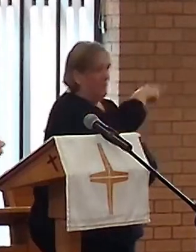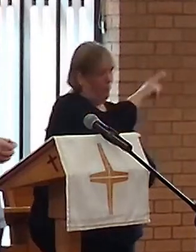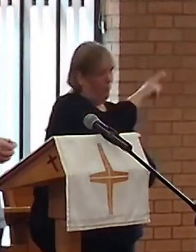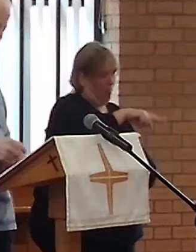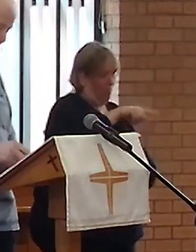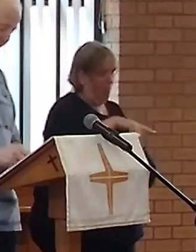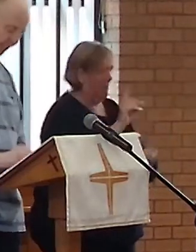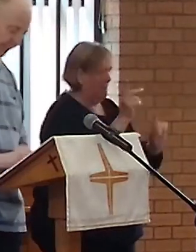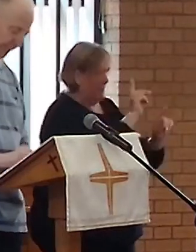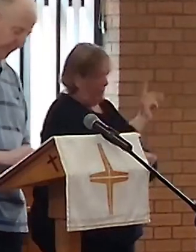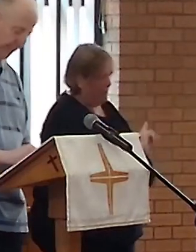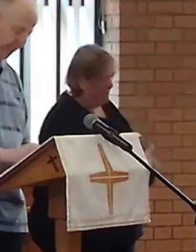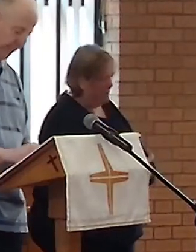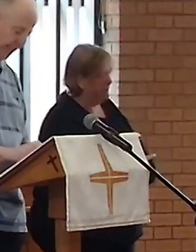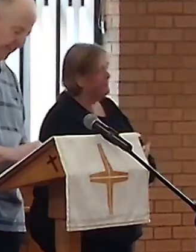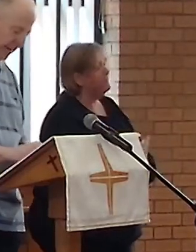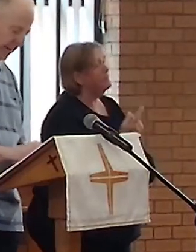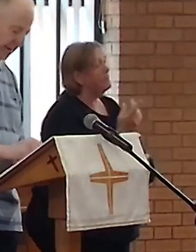people.